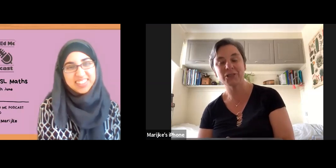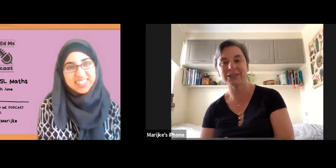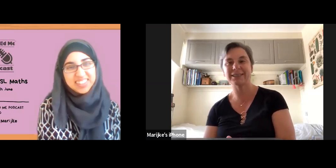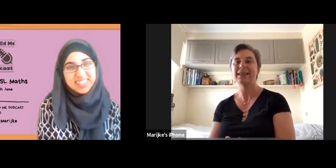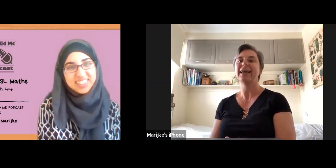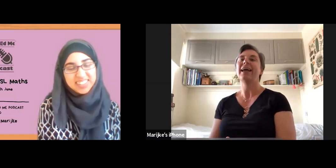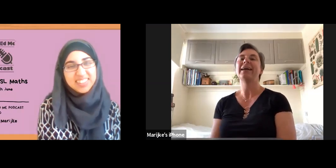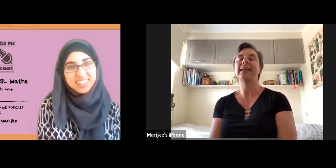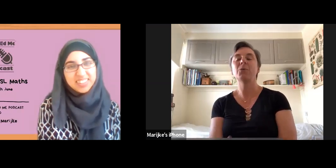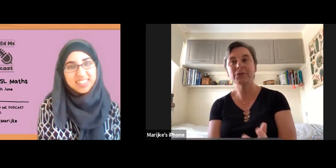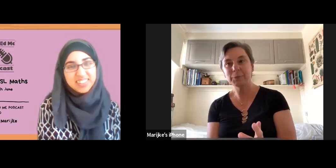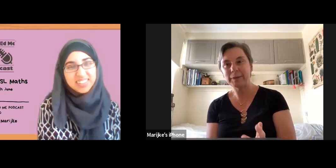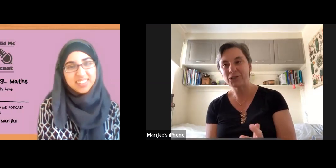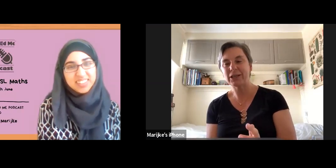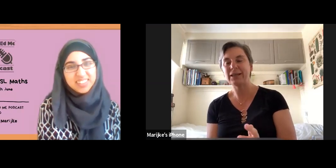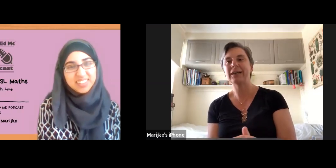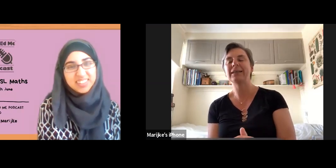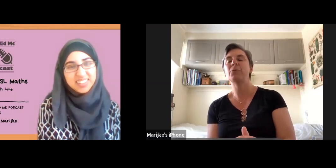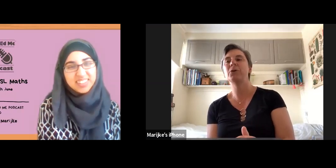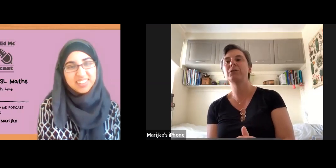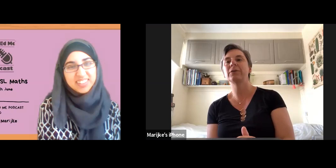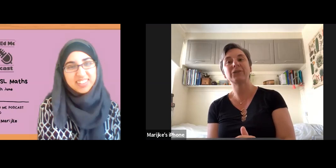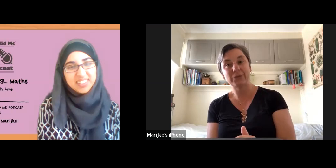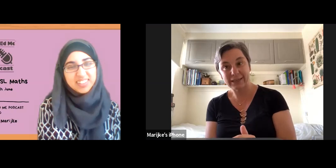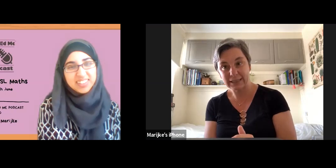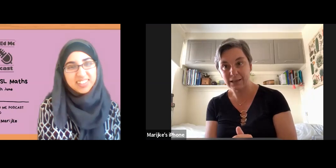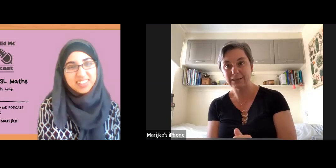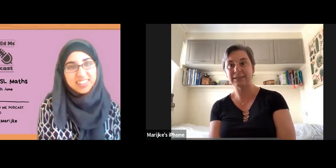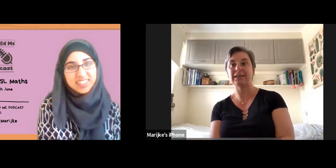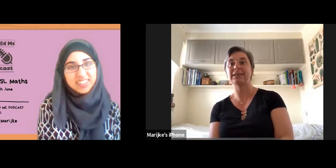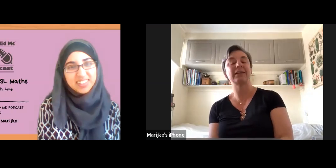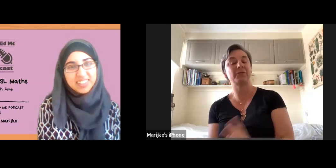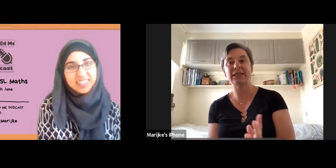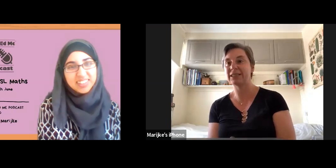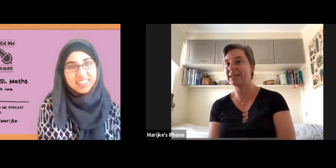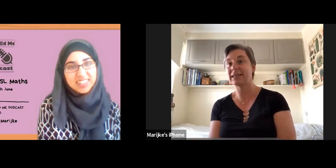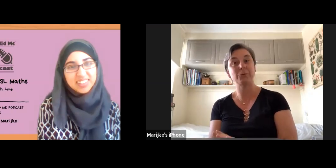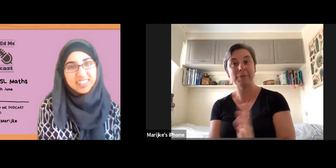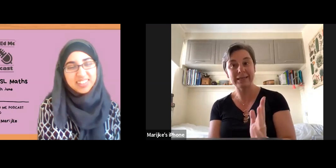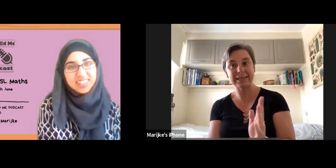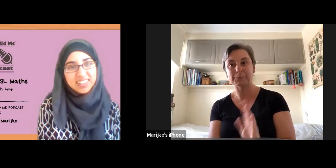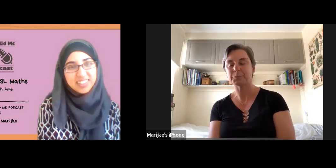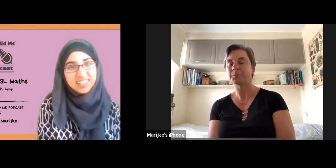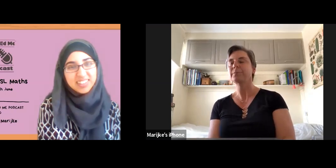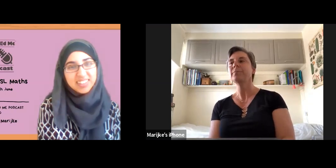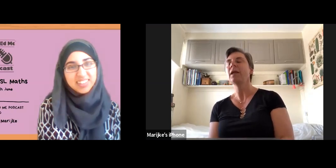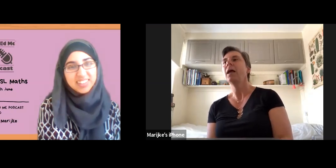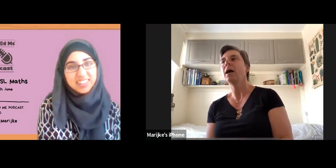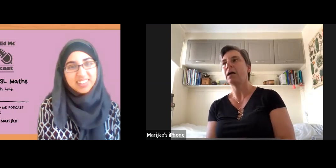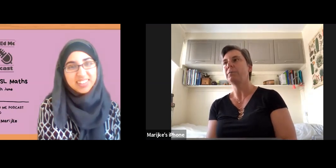immunologist. And I worked on the PhD, and I worked on dendritic cells, and I did that for 6 years, and it was amazing.